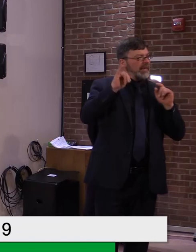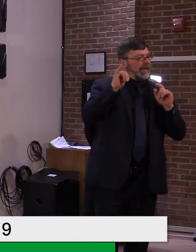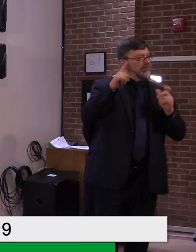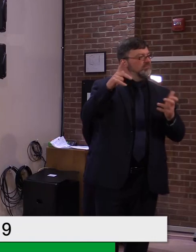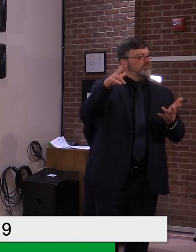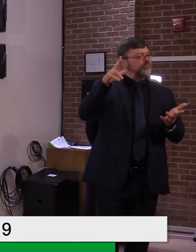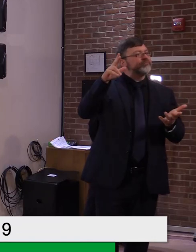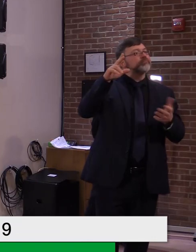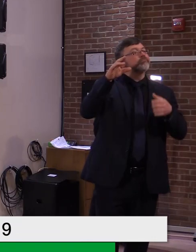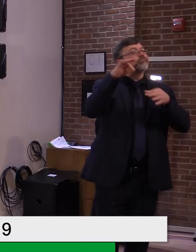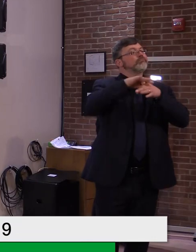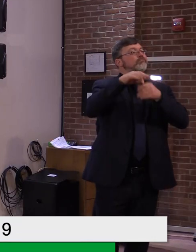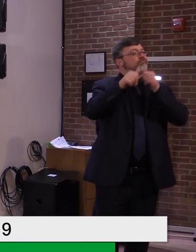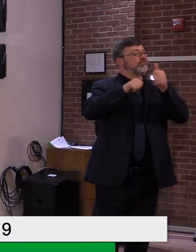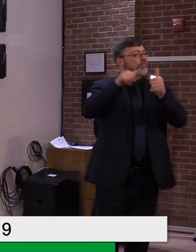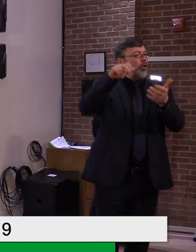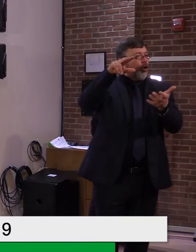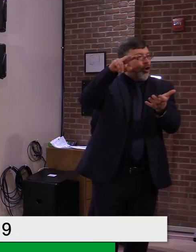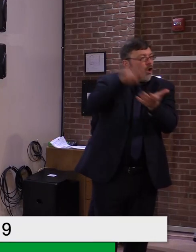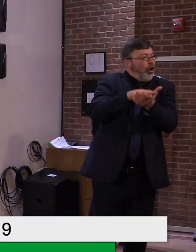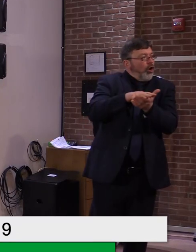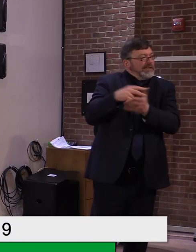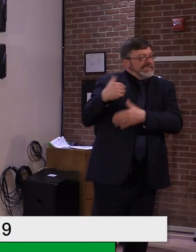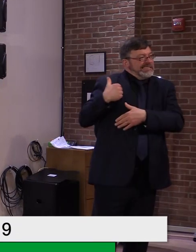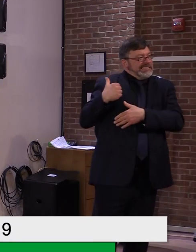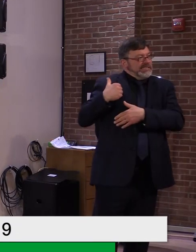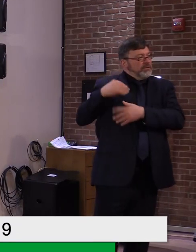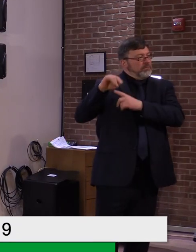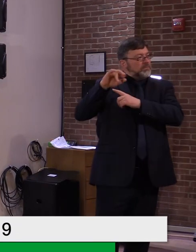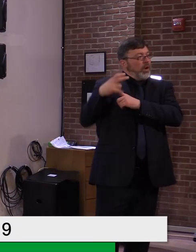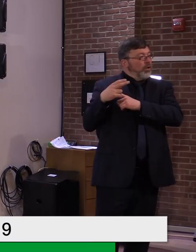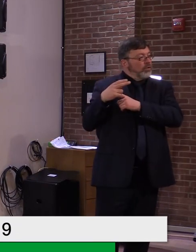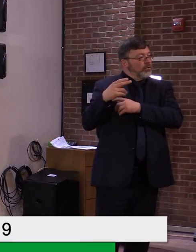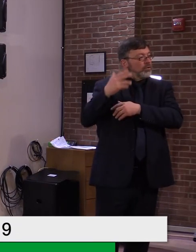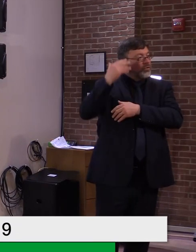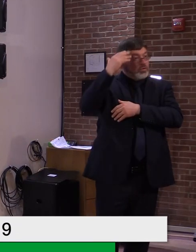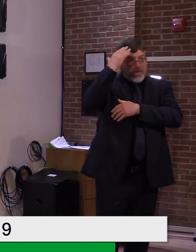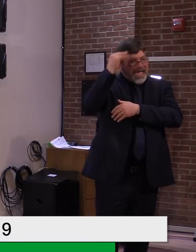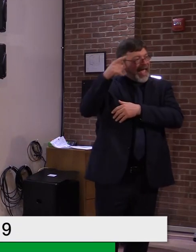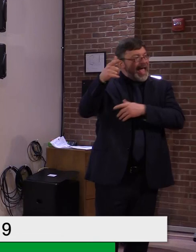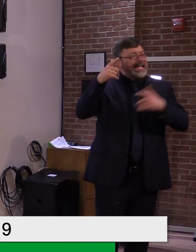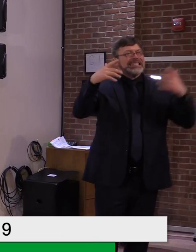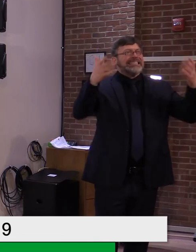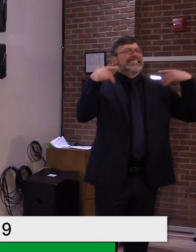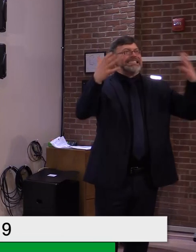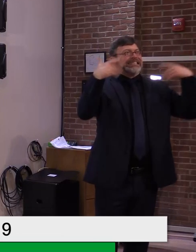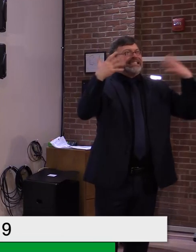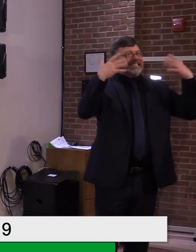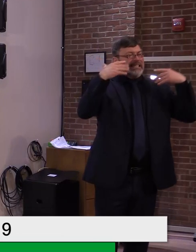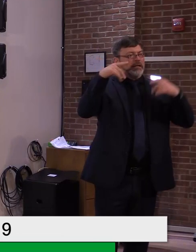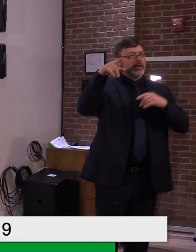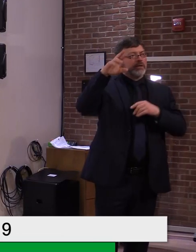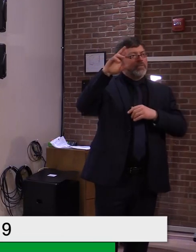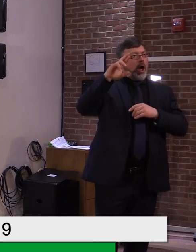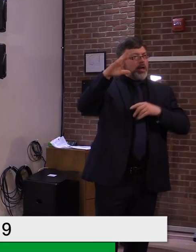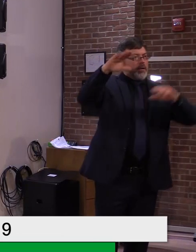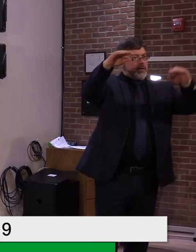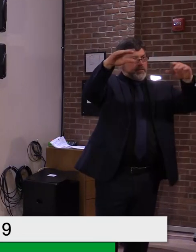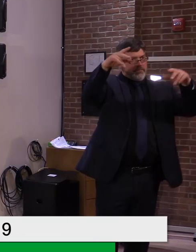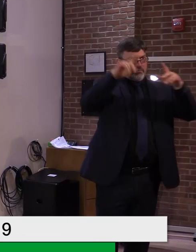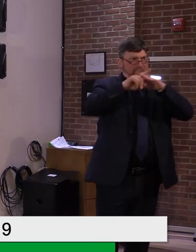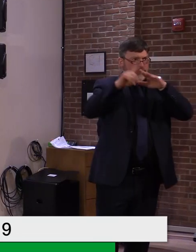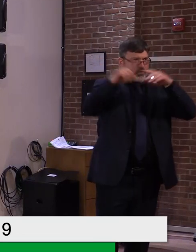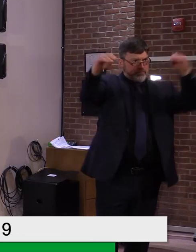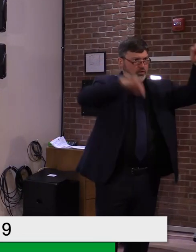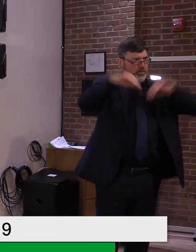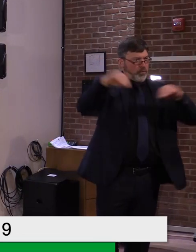risk to what you're doing here? Are you getting any pushback to this move? Well, there's always, you know, political risk with almost everything